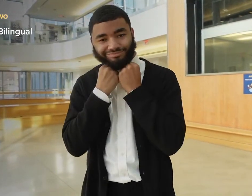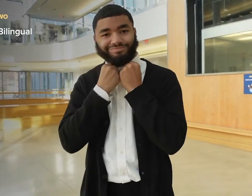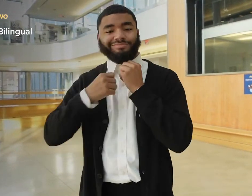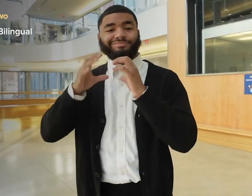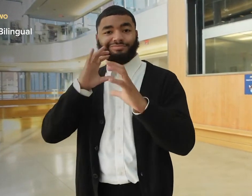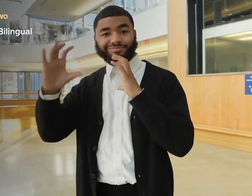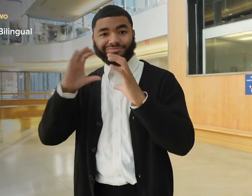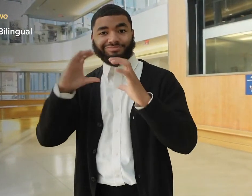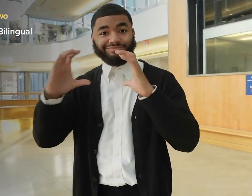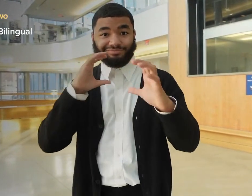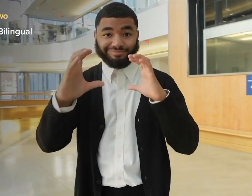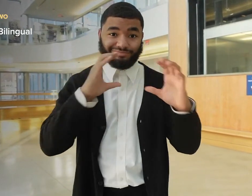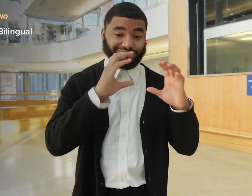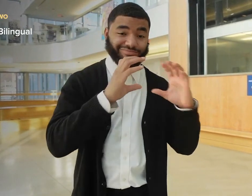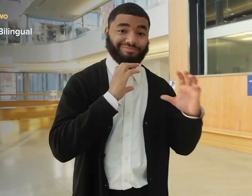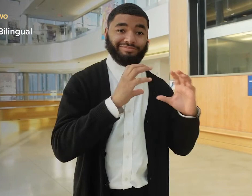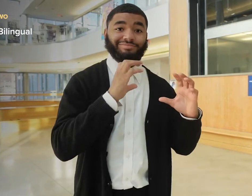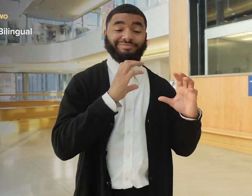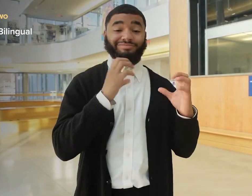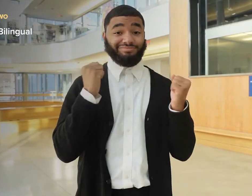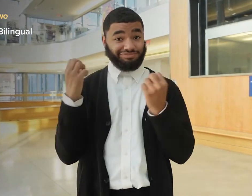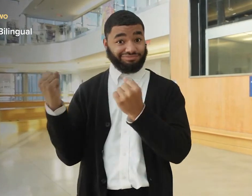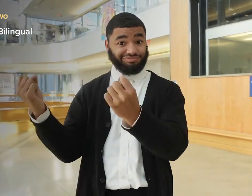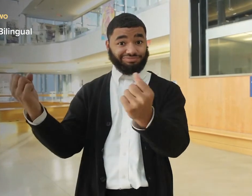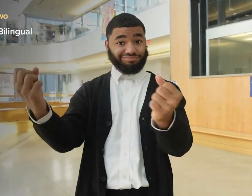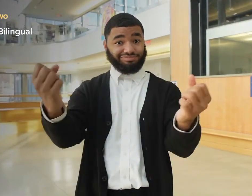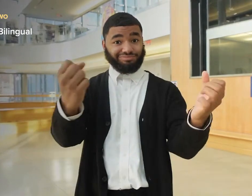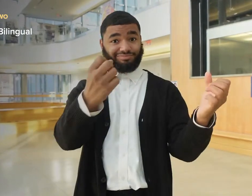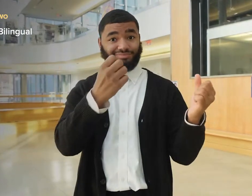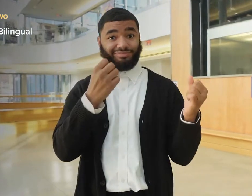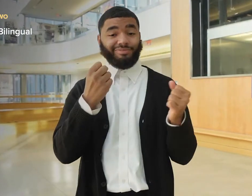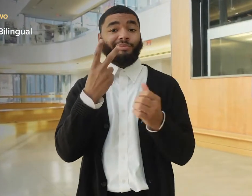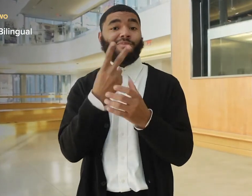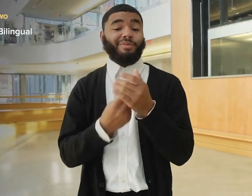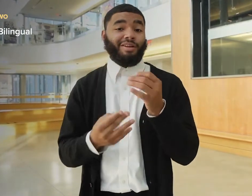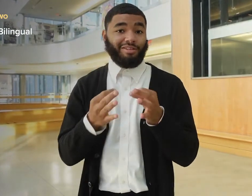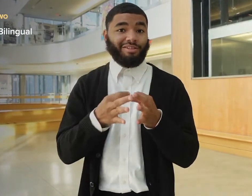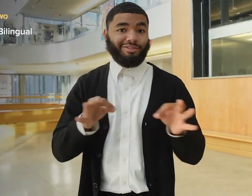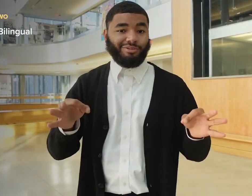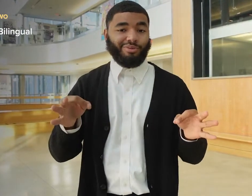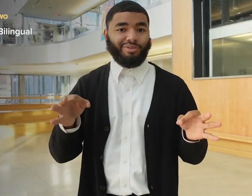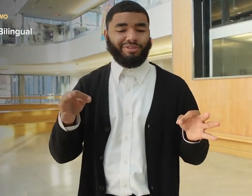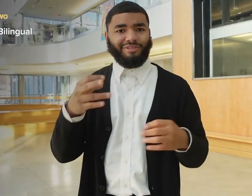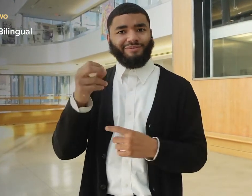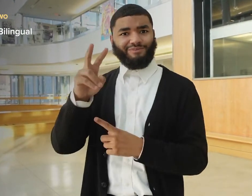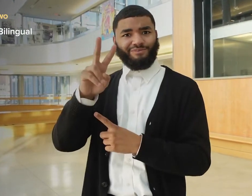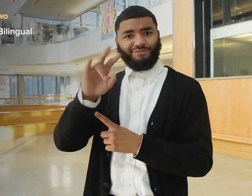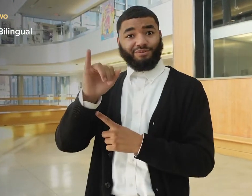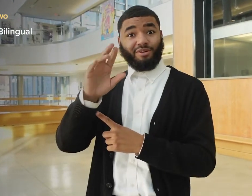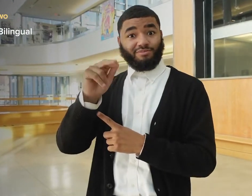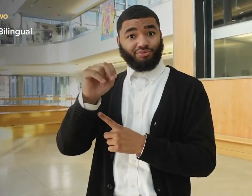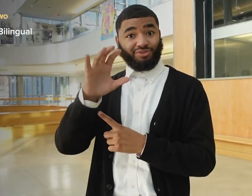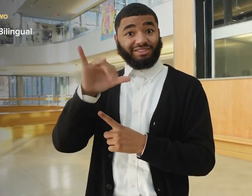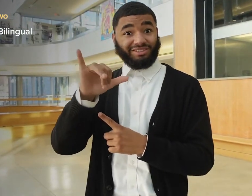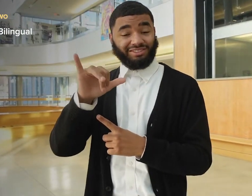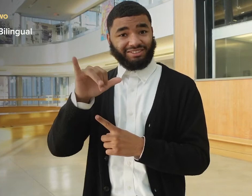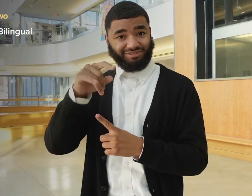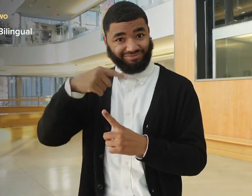This means embracing and promoting bilingual communication, as well as sign language